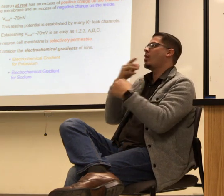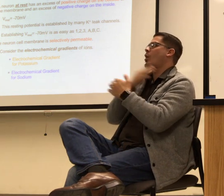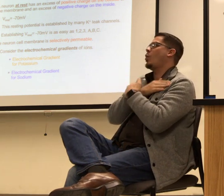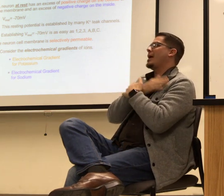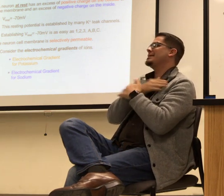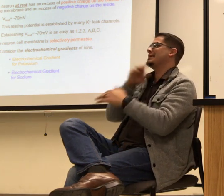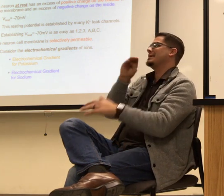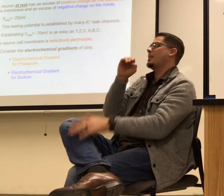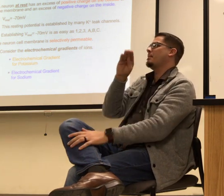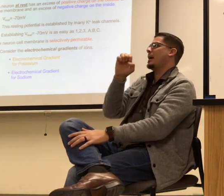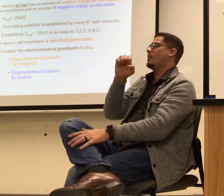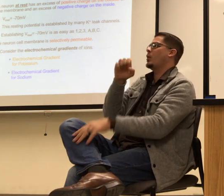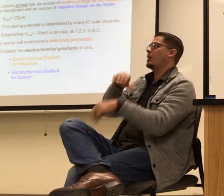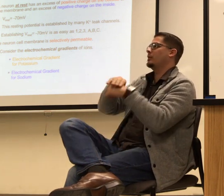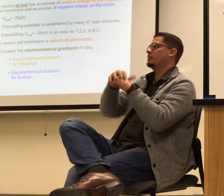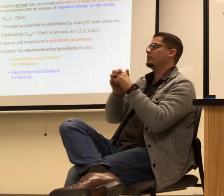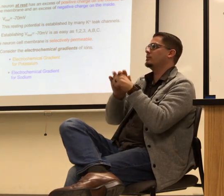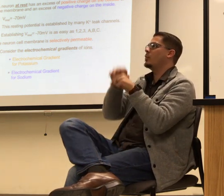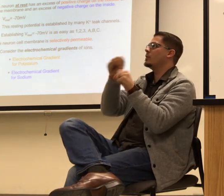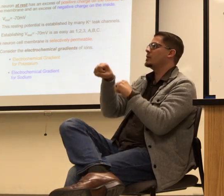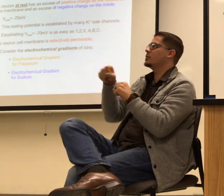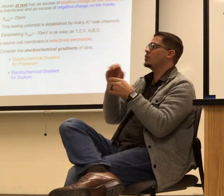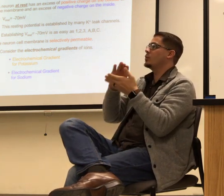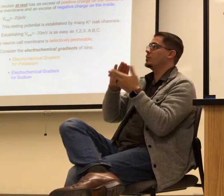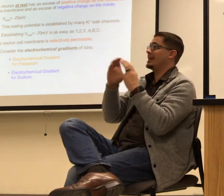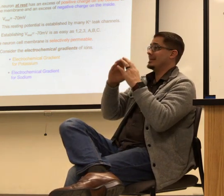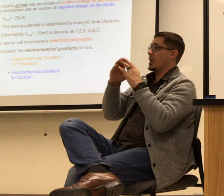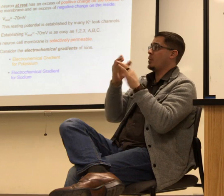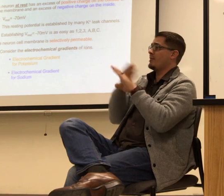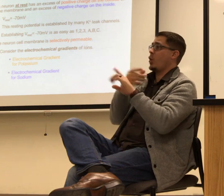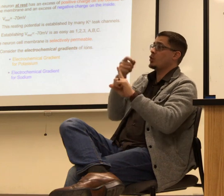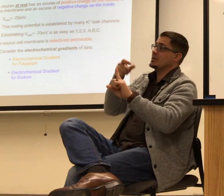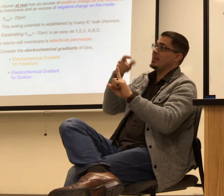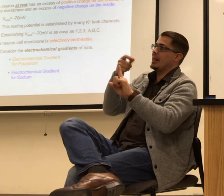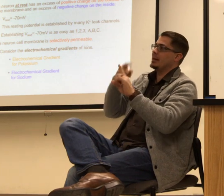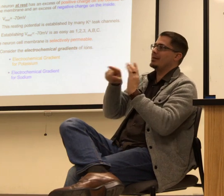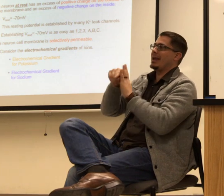membrane potential that we observe in a cell before you stimulate it.